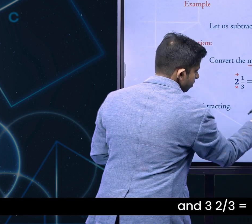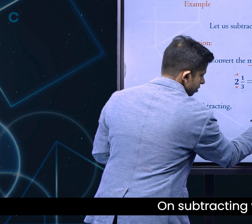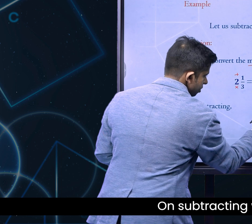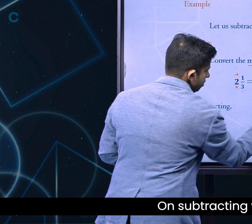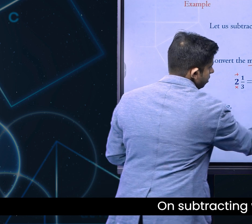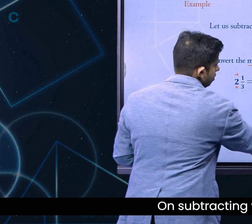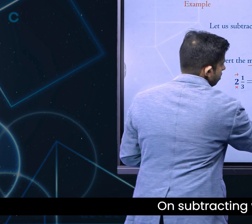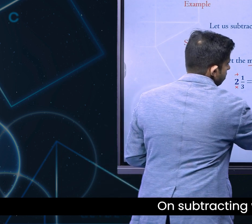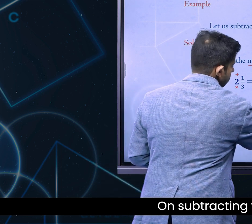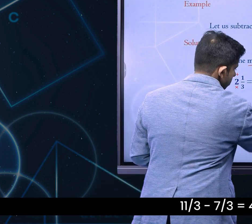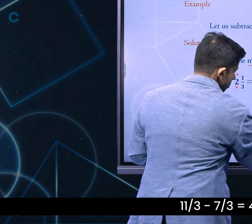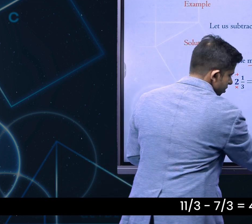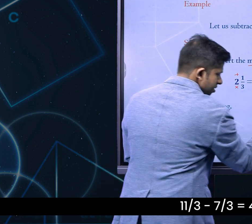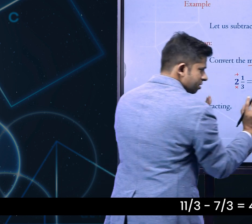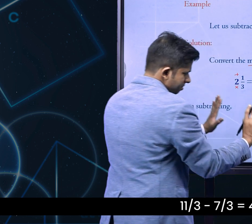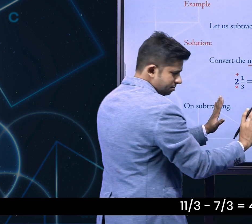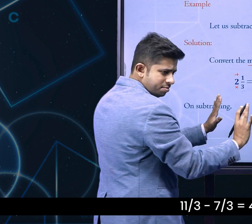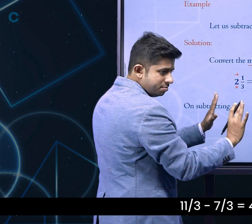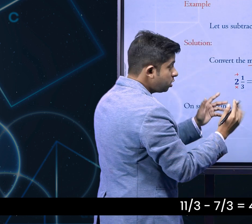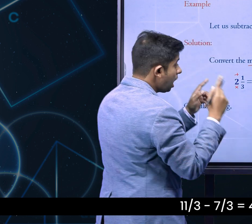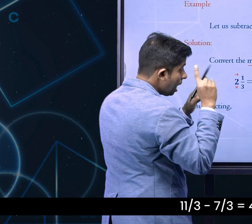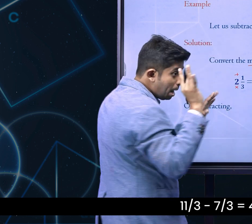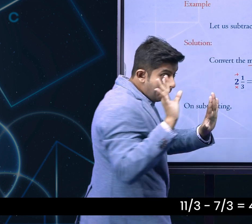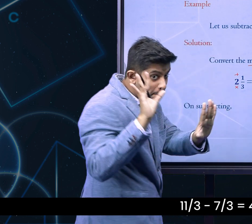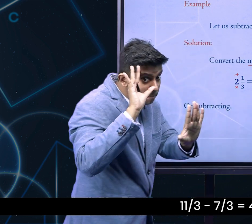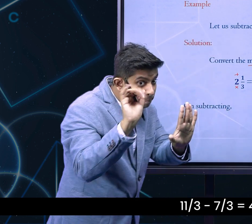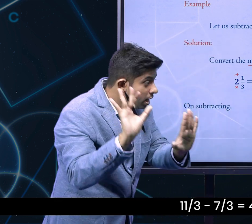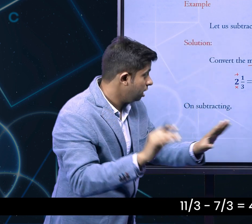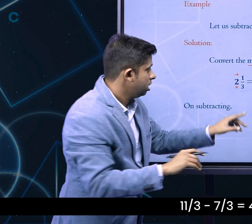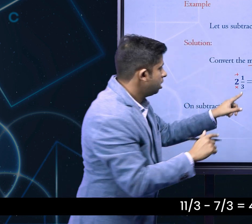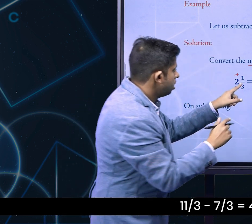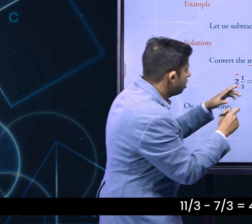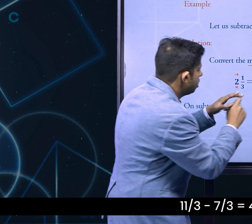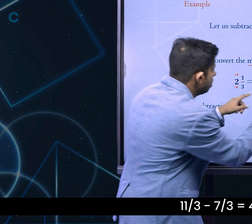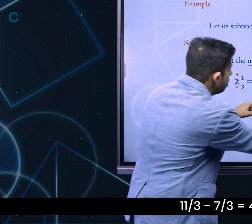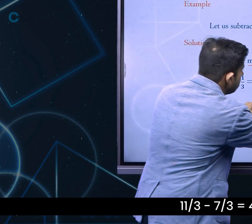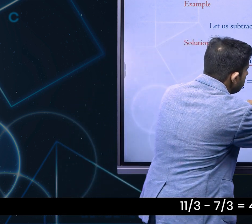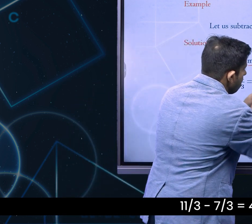On subtracting, we get 11 by 3 minus 7 by 3 is equal to 4 by 3.